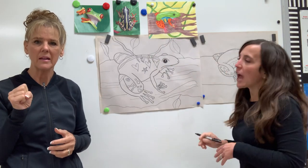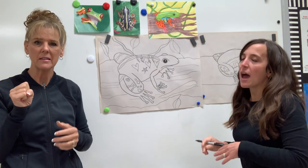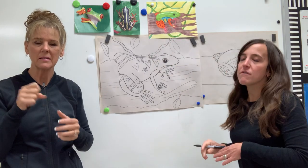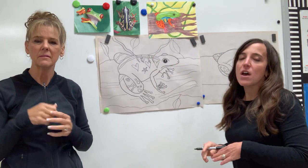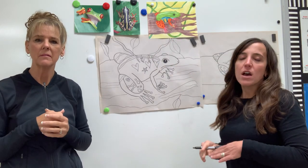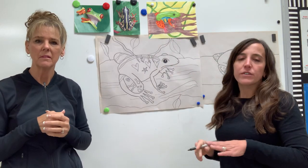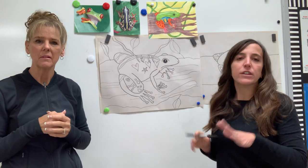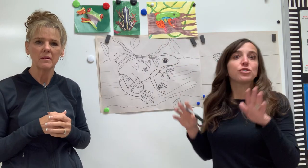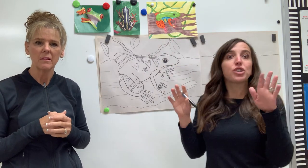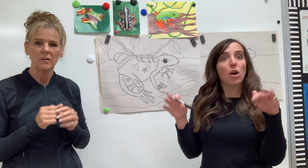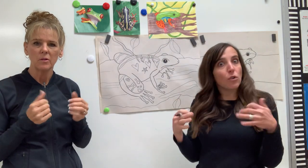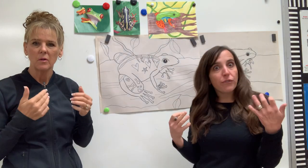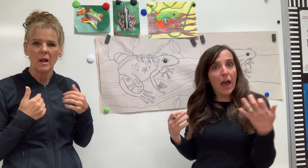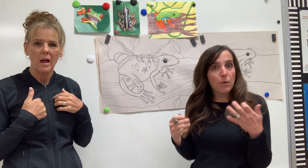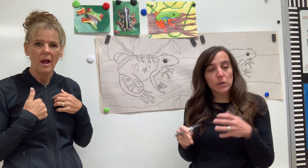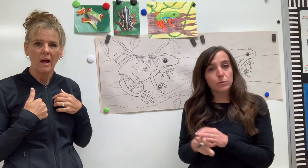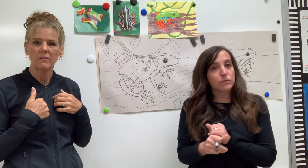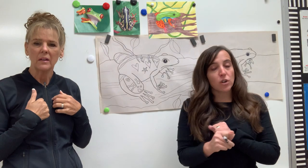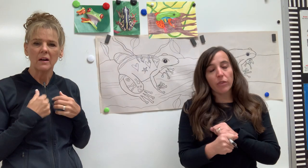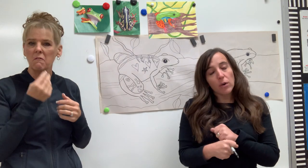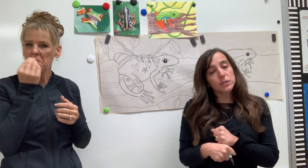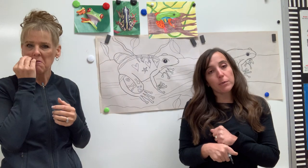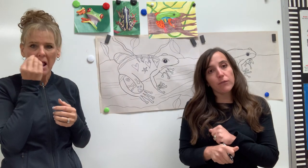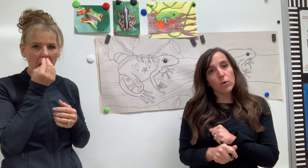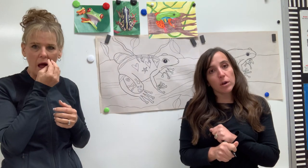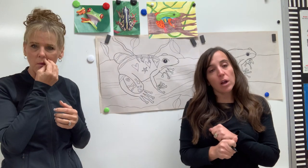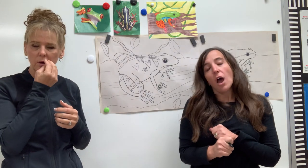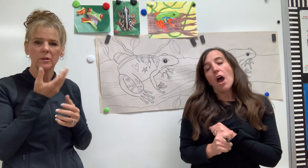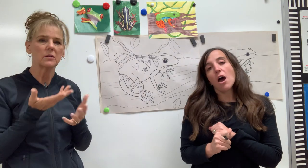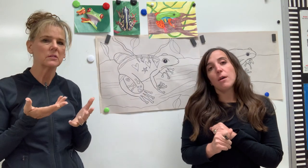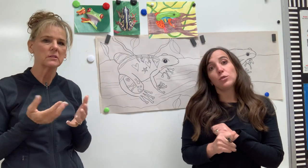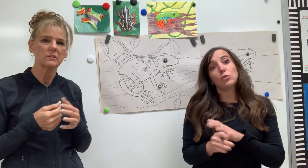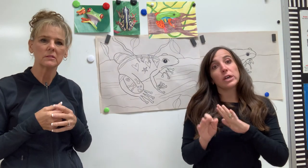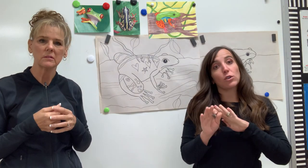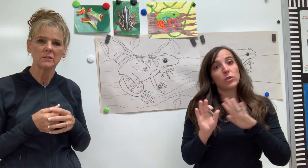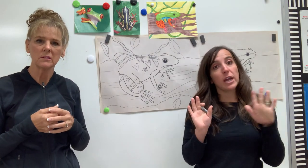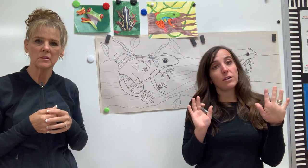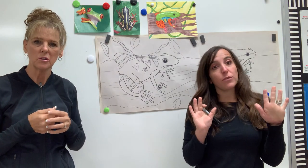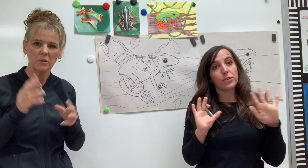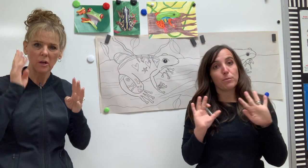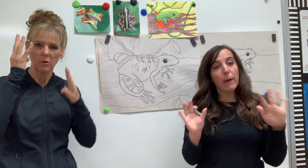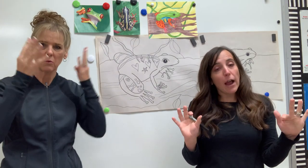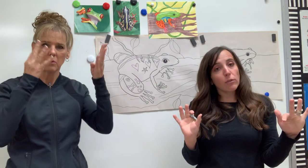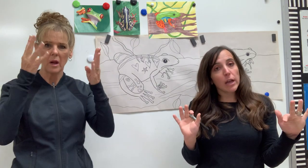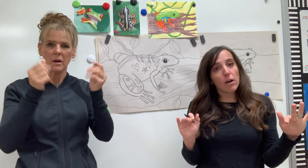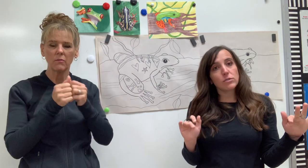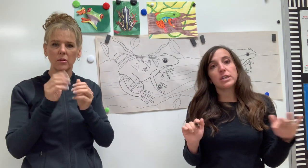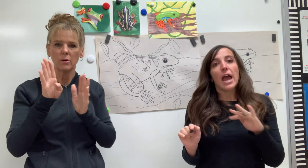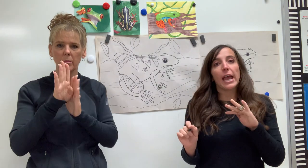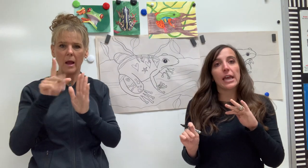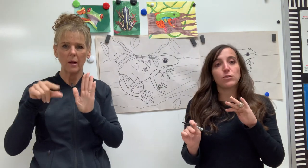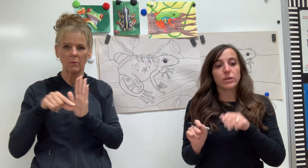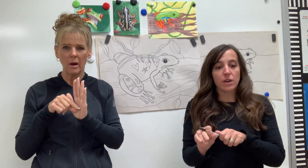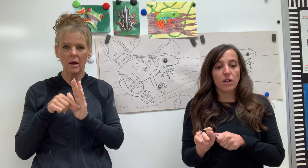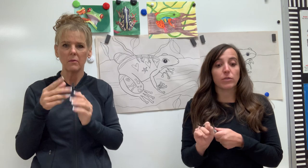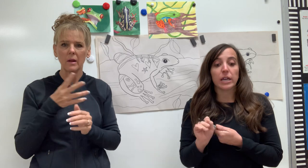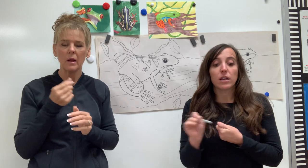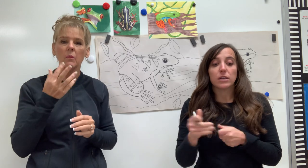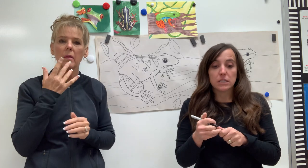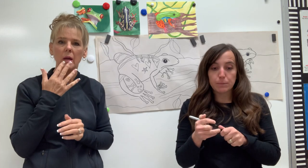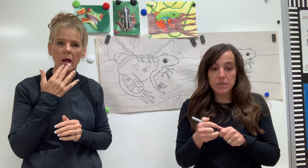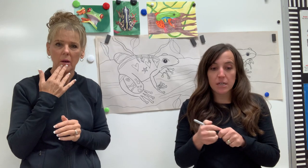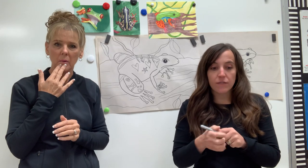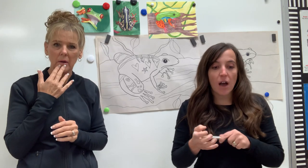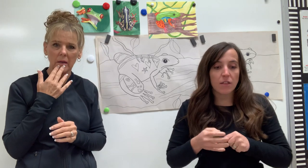those? You could have little jungle flowers. We've drawn those before. You get creative with your background and with